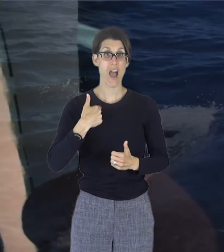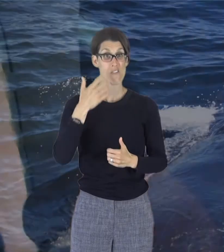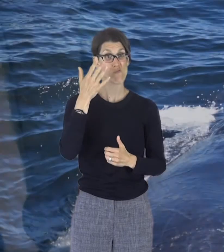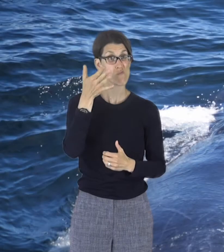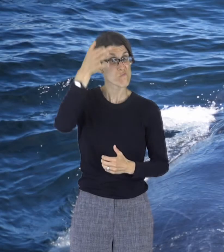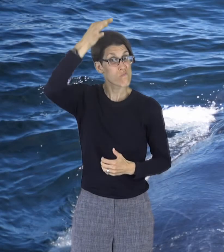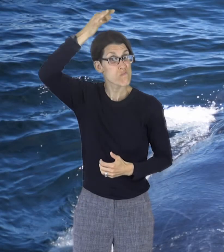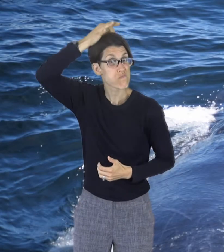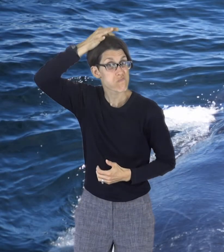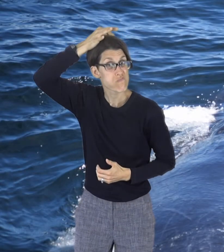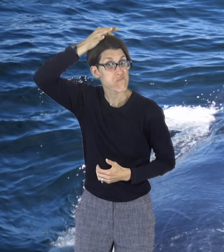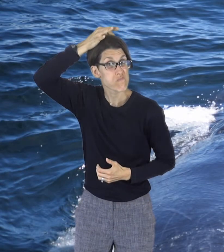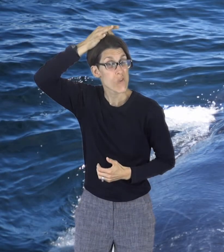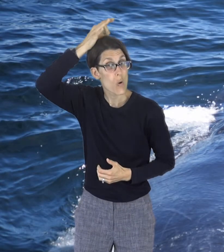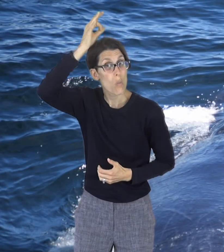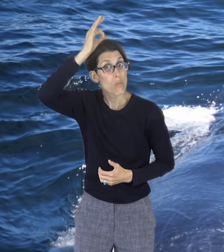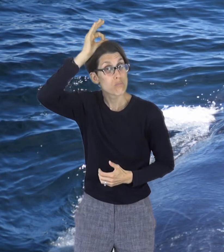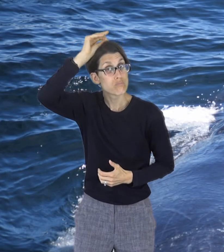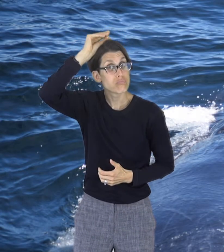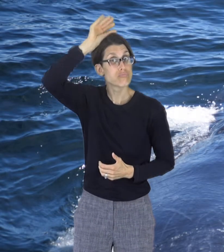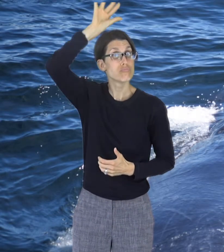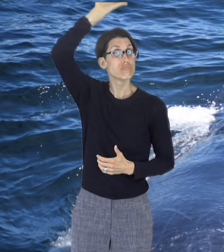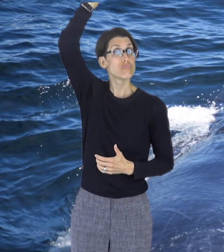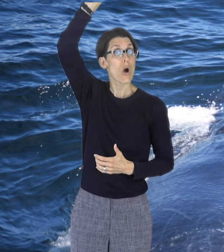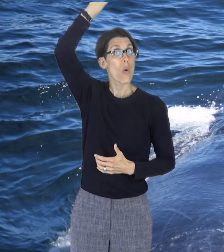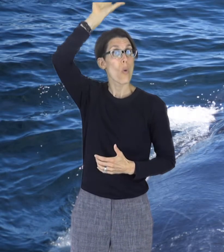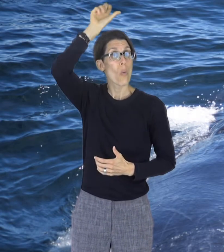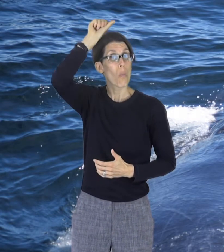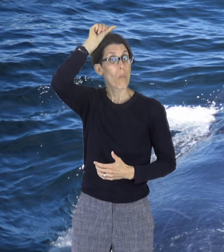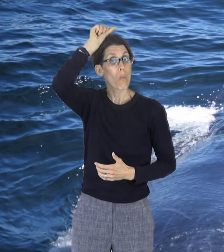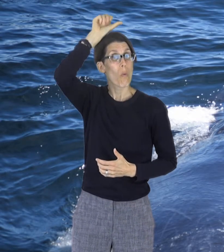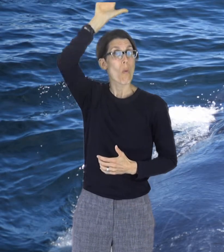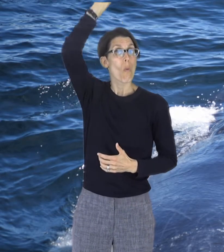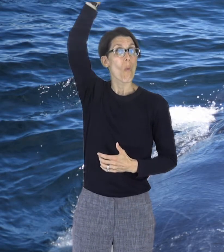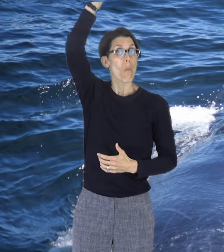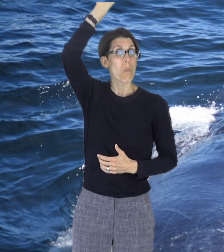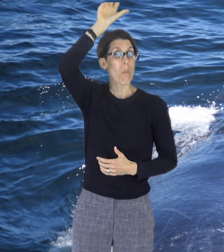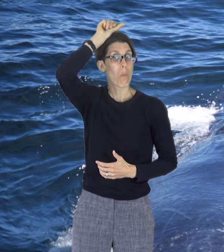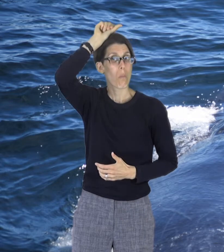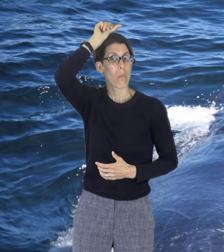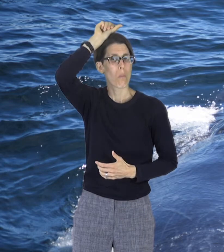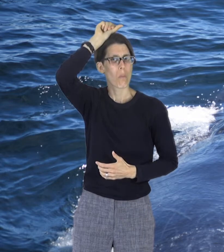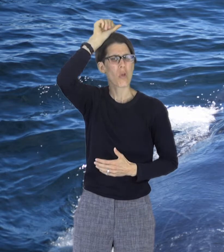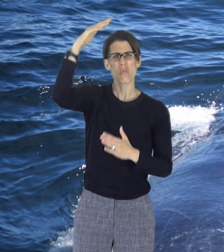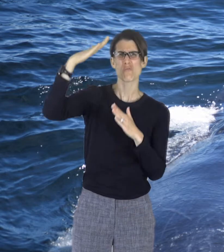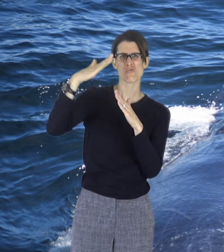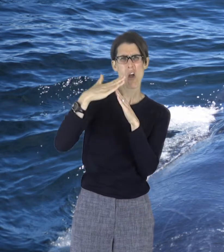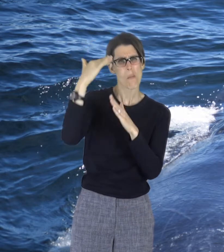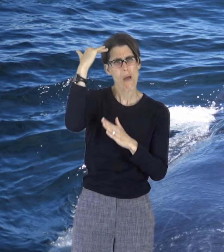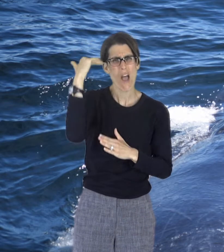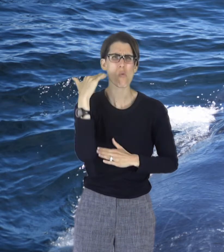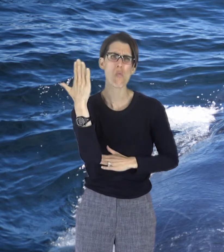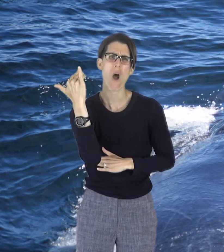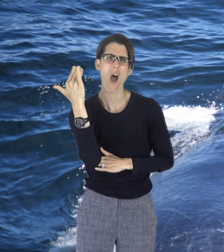The blowhole is like their nose or their nostrils. Why do you think the blowhole is on top of their head?